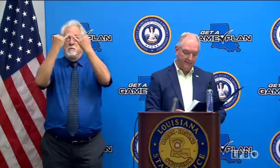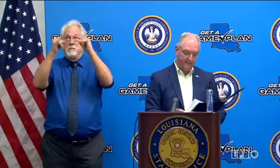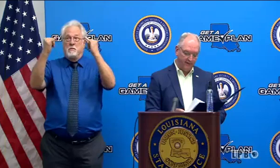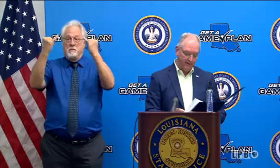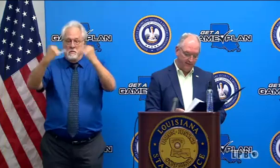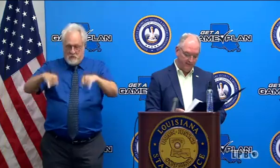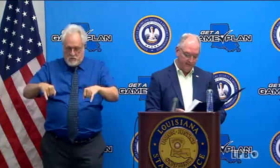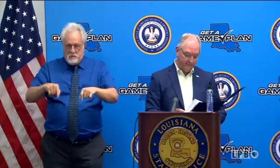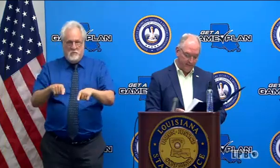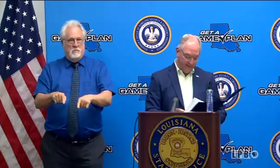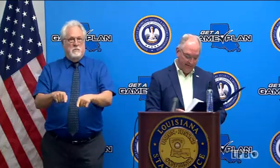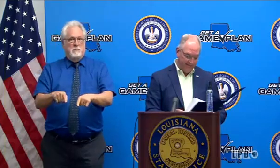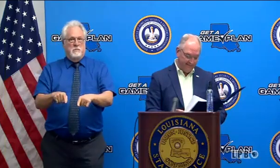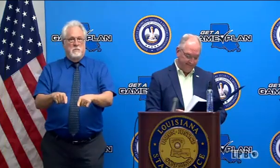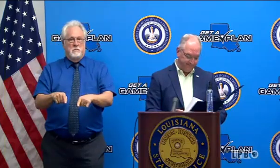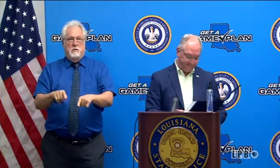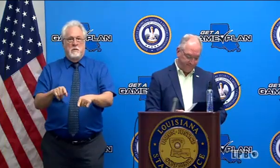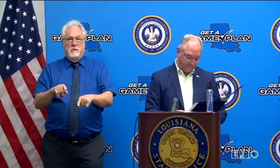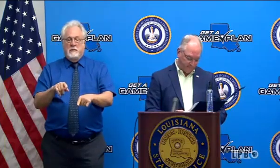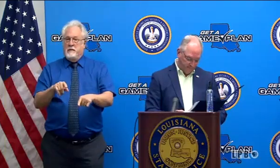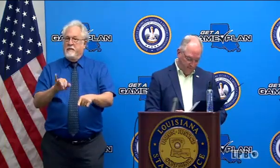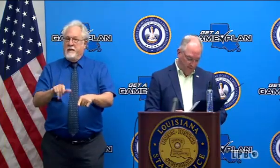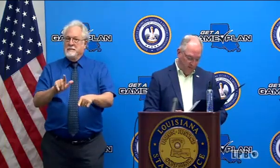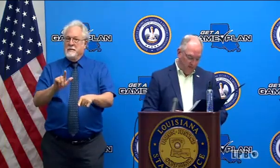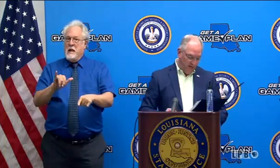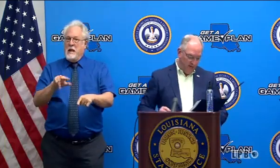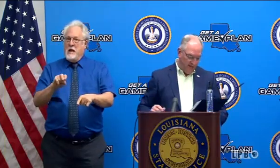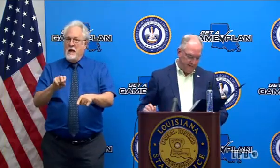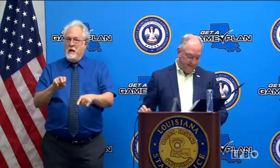line as if it is live.